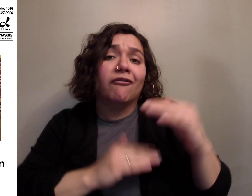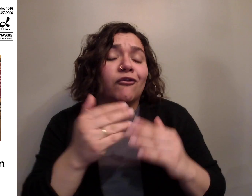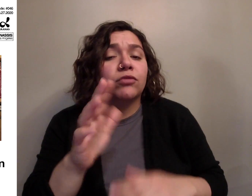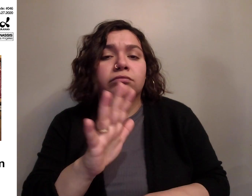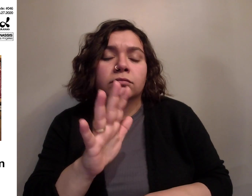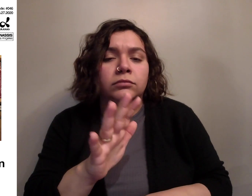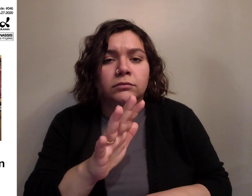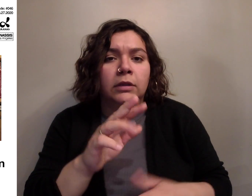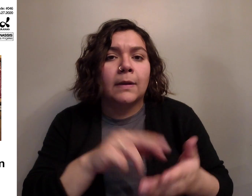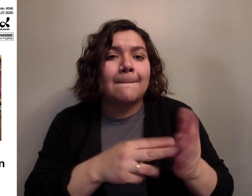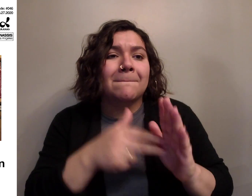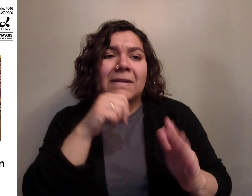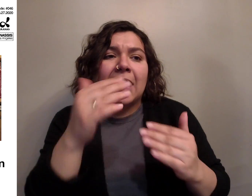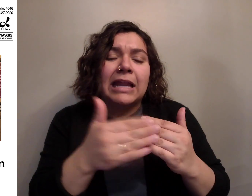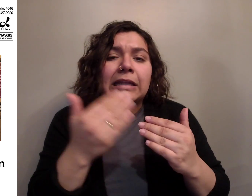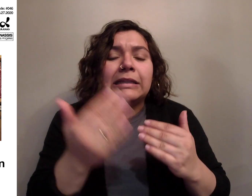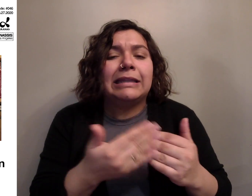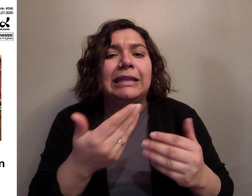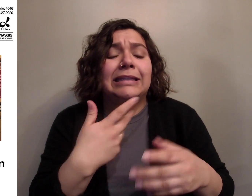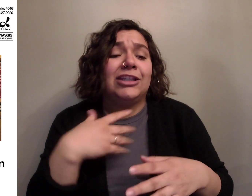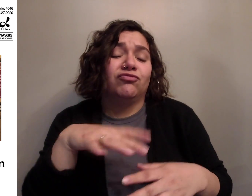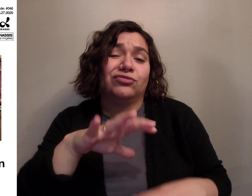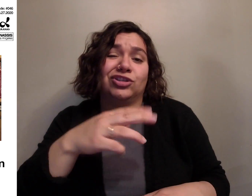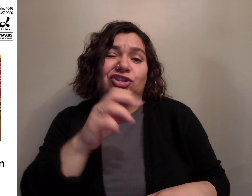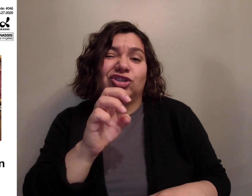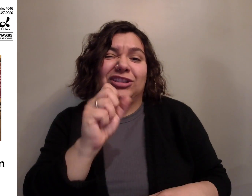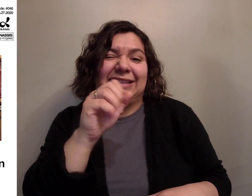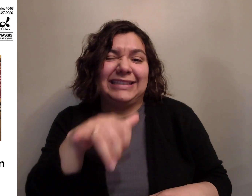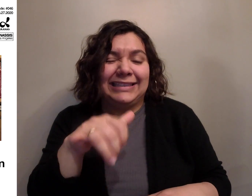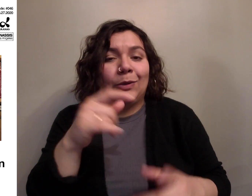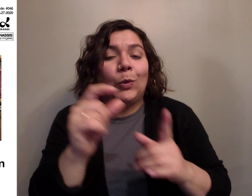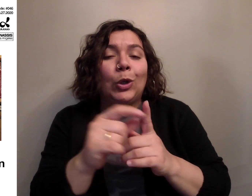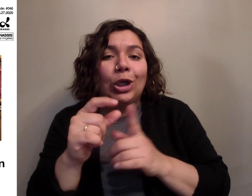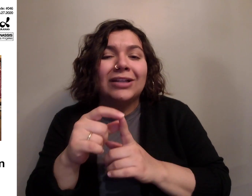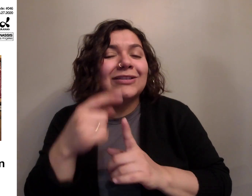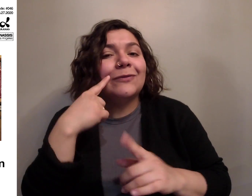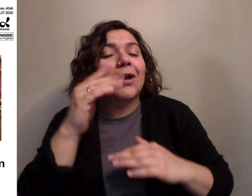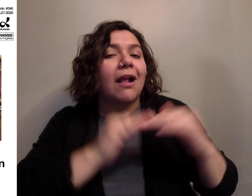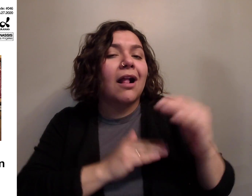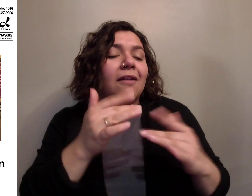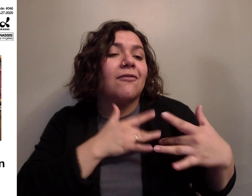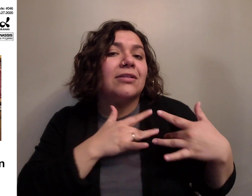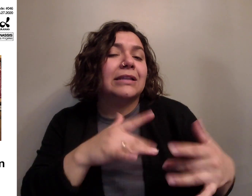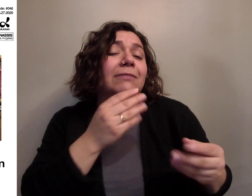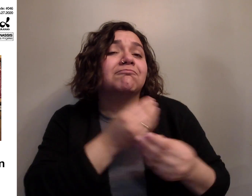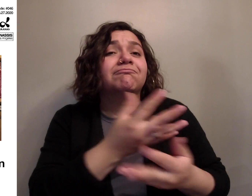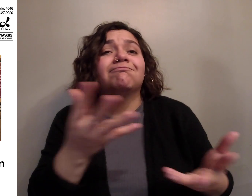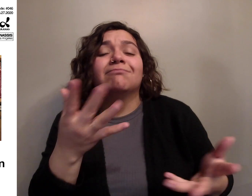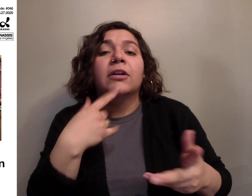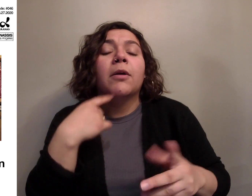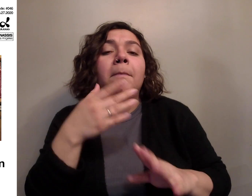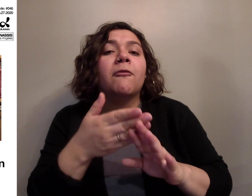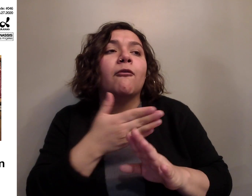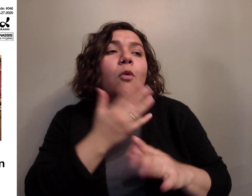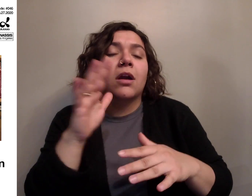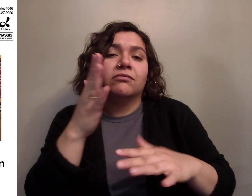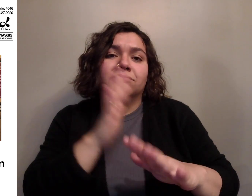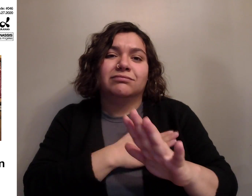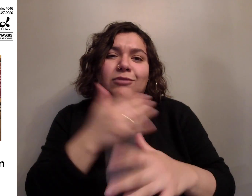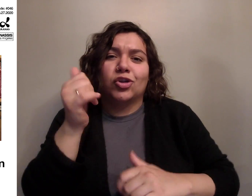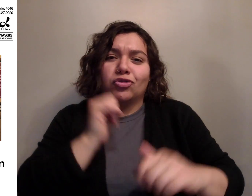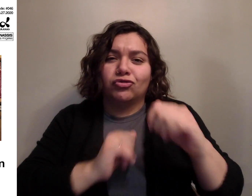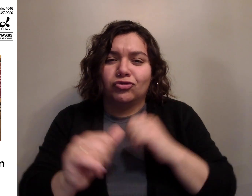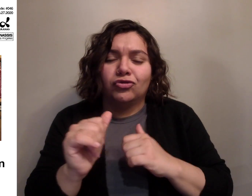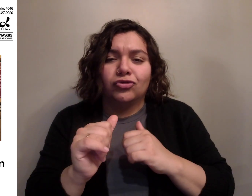not words of comfort given there, not easy, cheesy words of comfort given that are so often